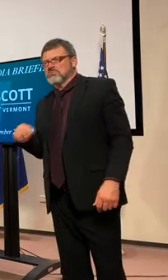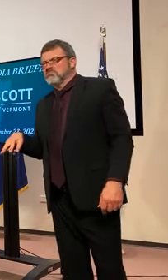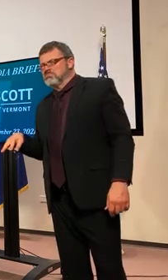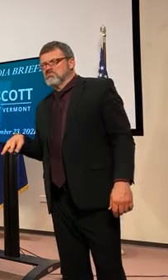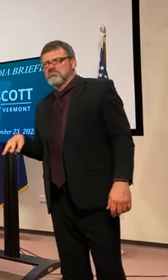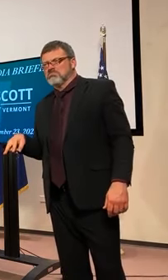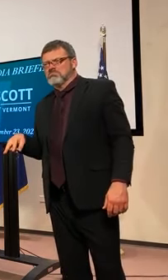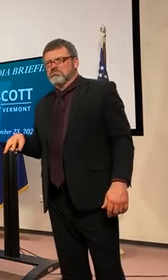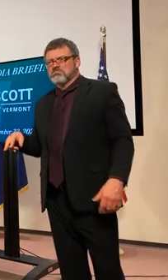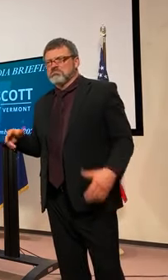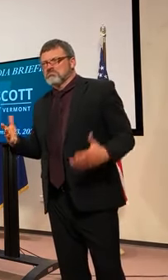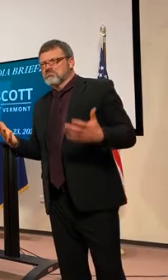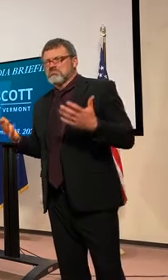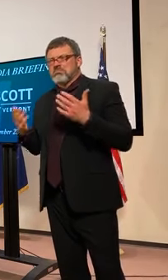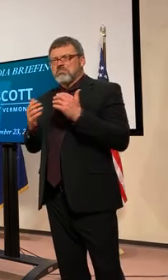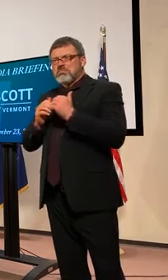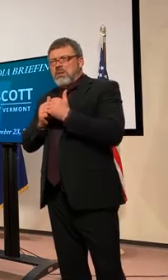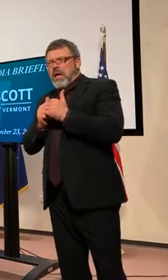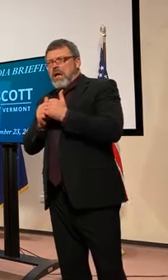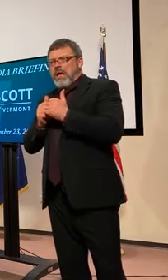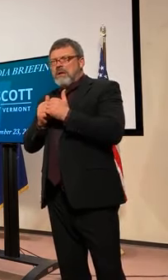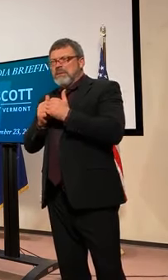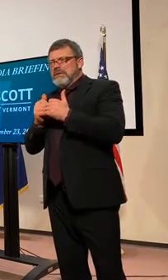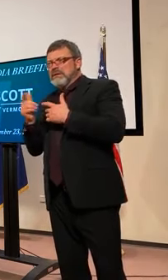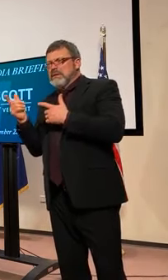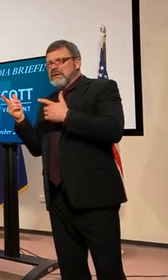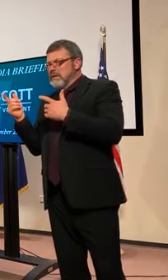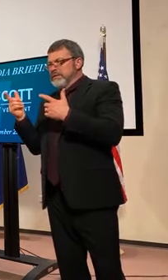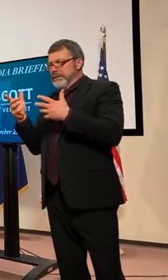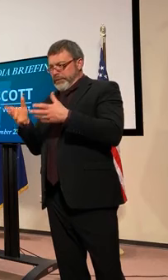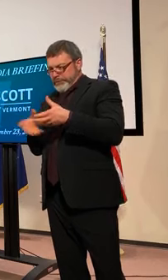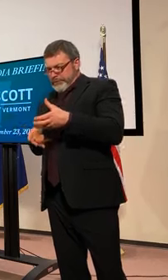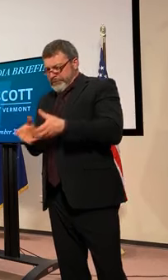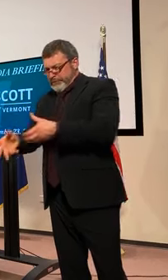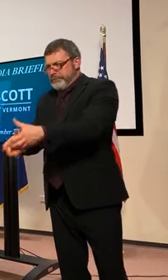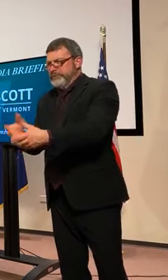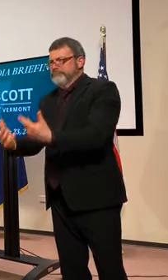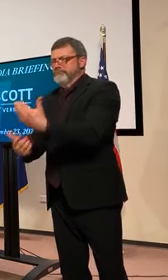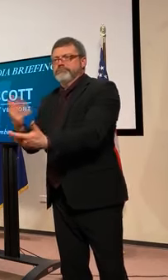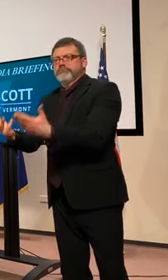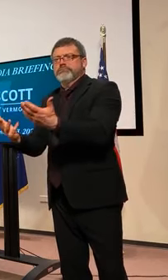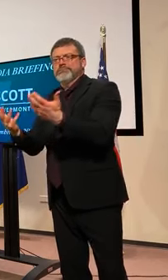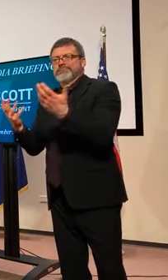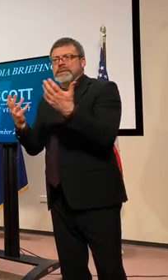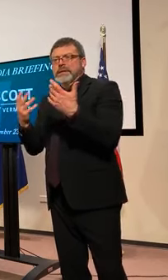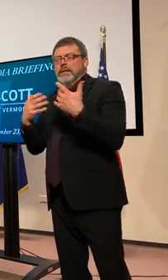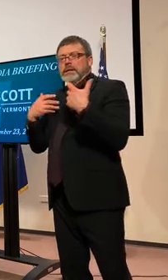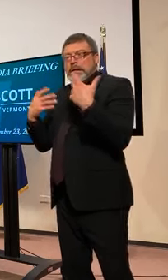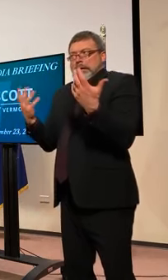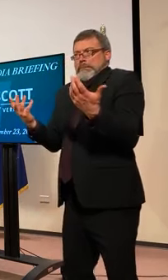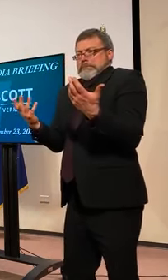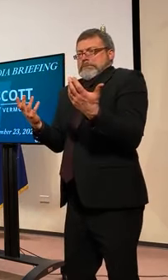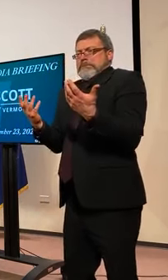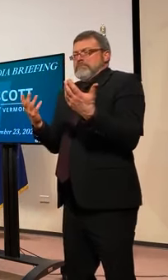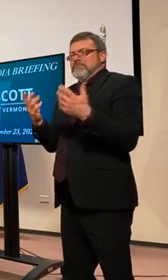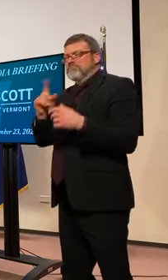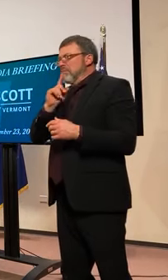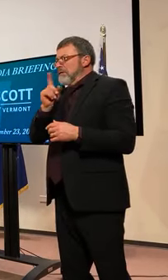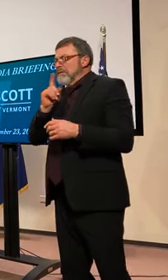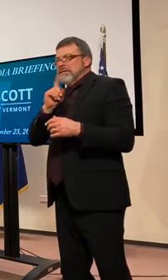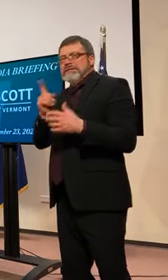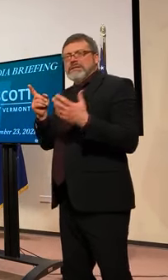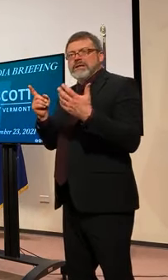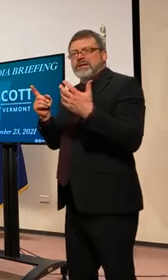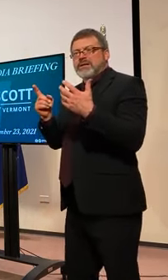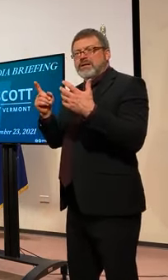how much wood is left to fuel this fire. And the answer was higher than I